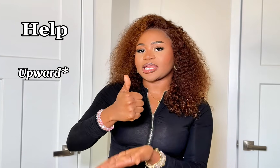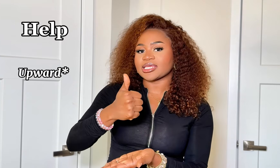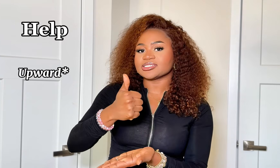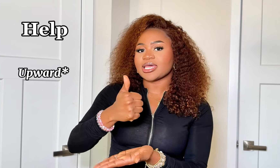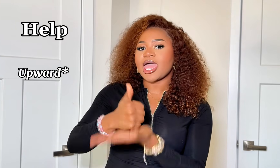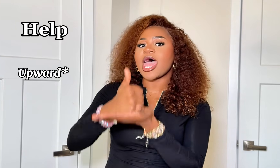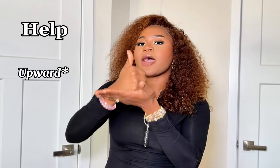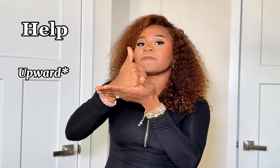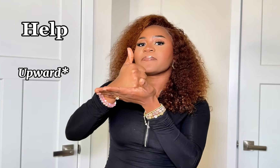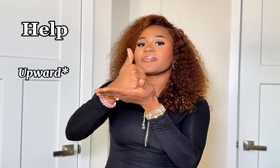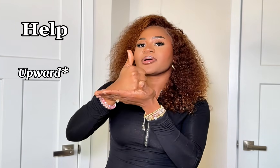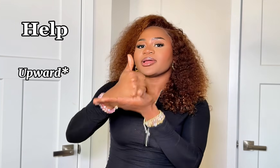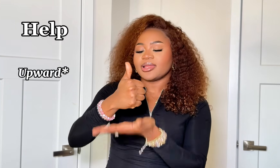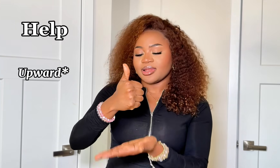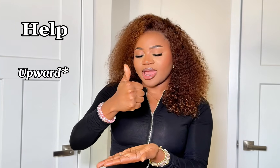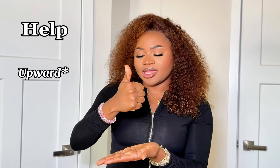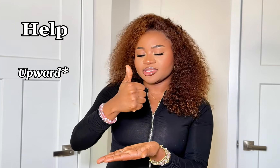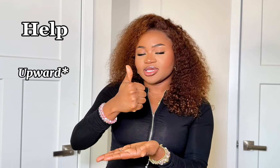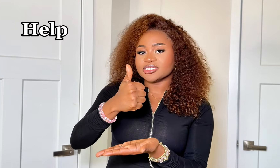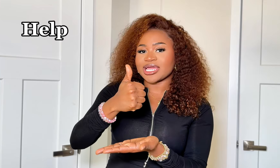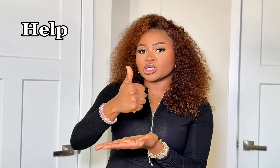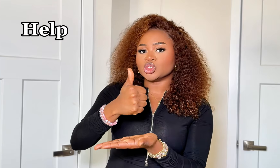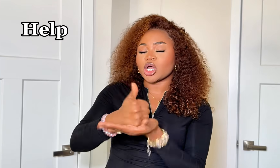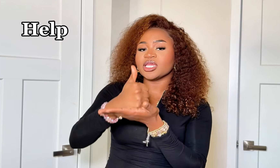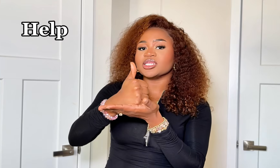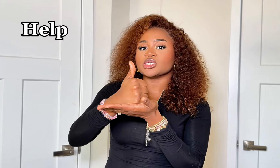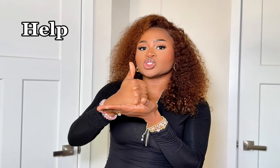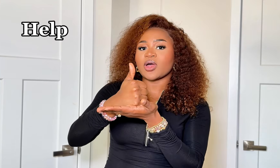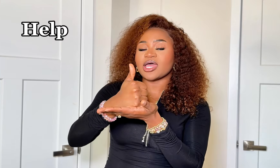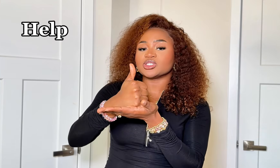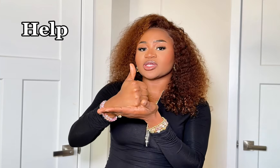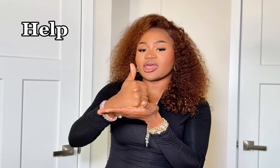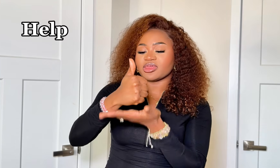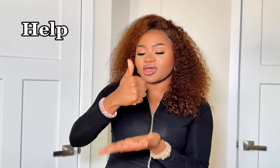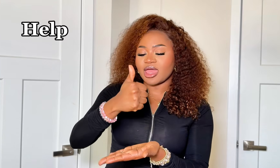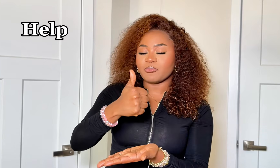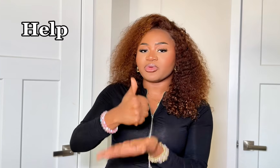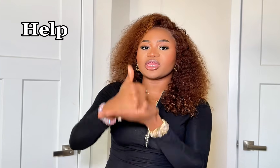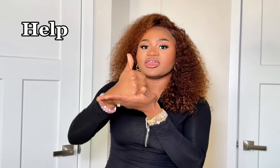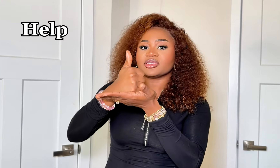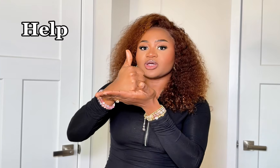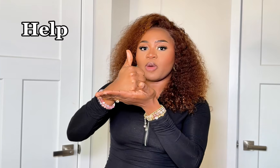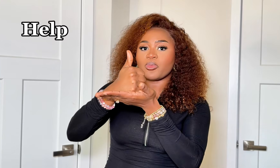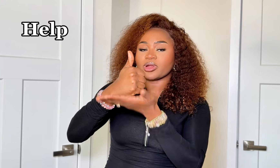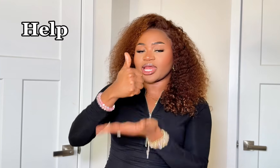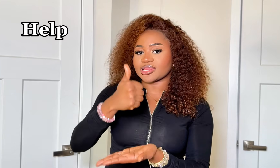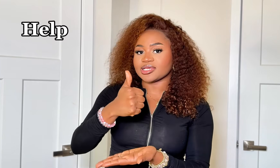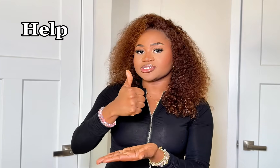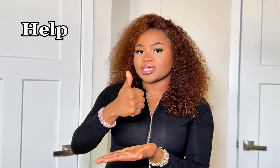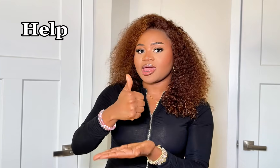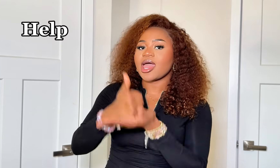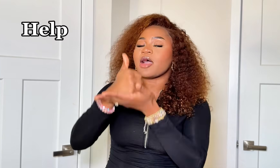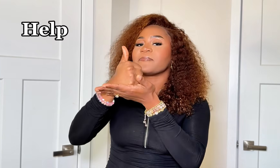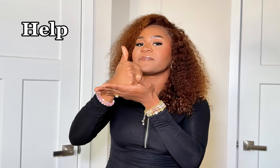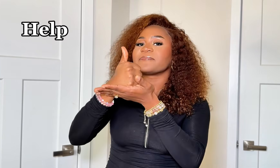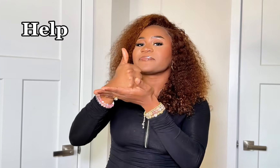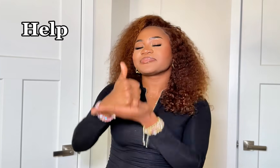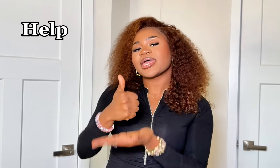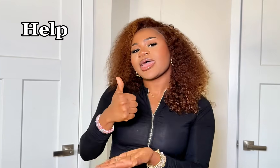this. Help. Right? It's like you're joining the two hands together and bringing it upward like this. Help.